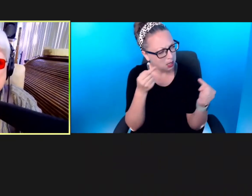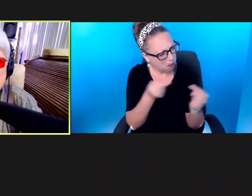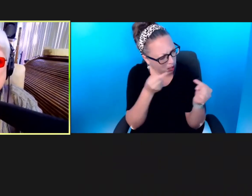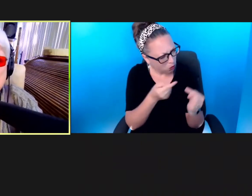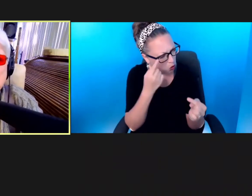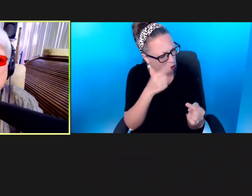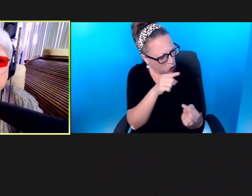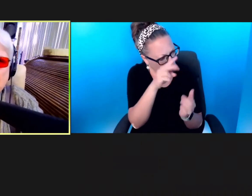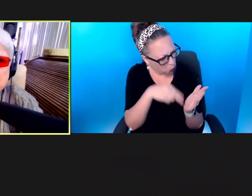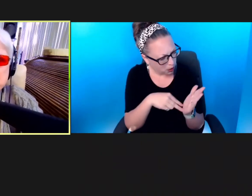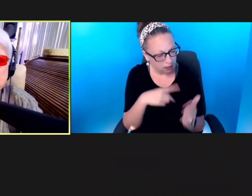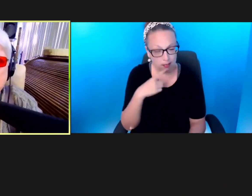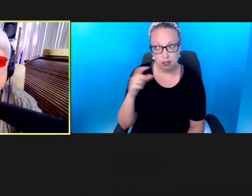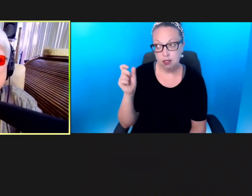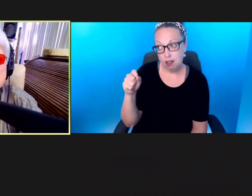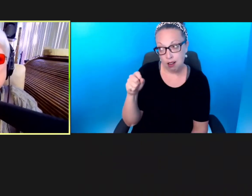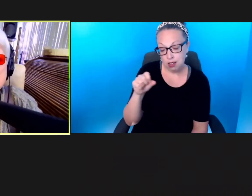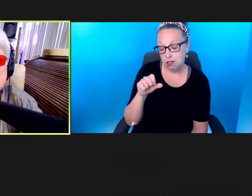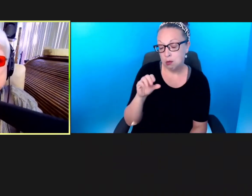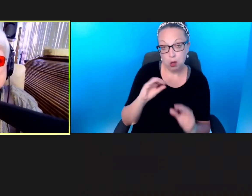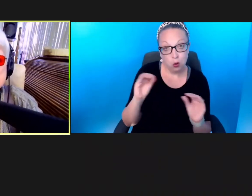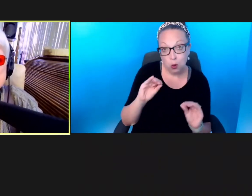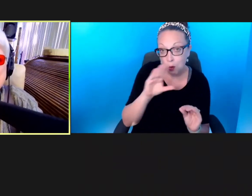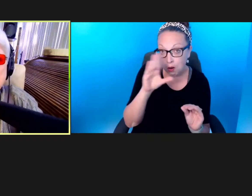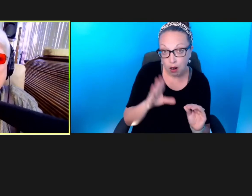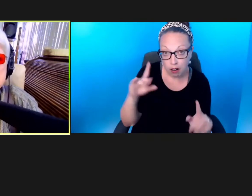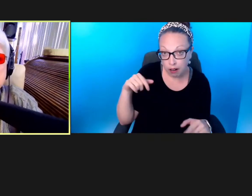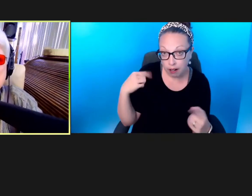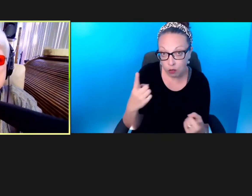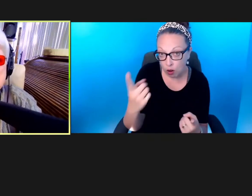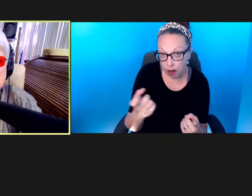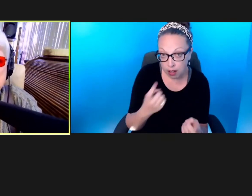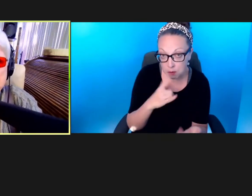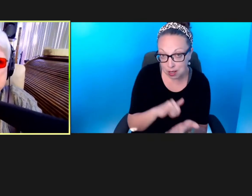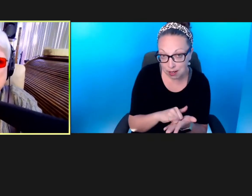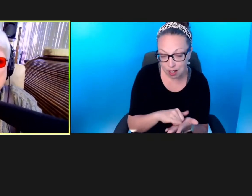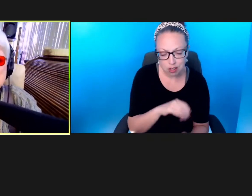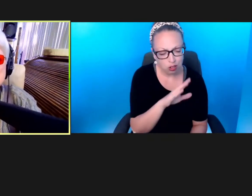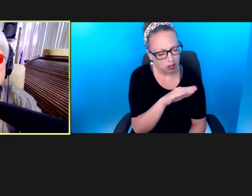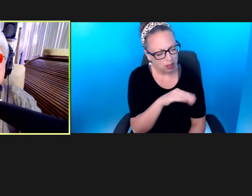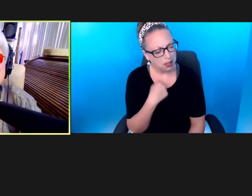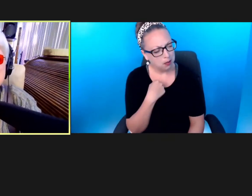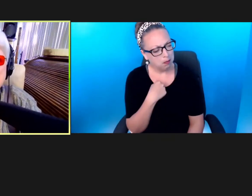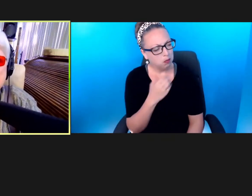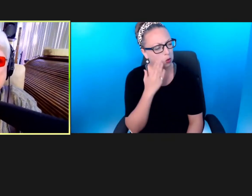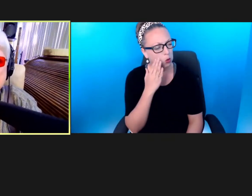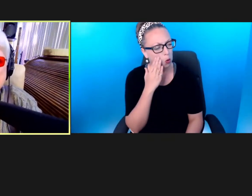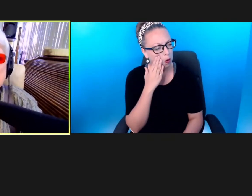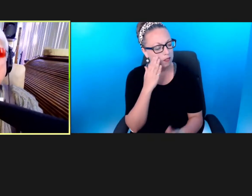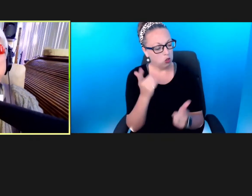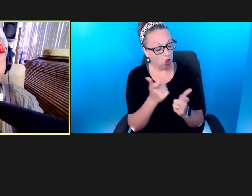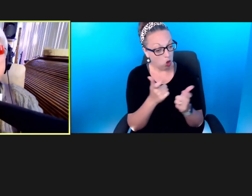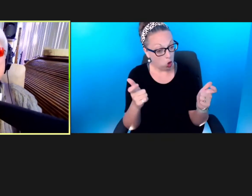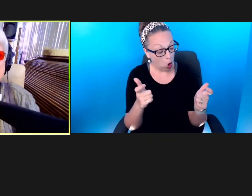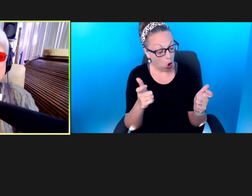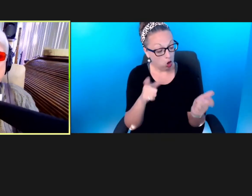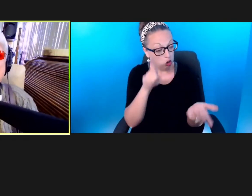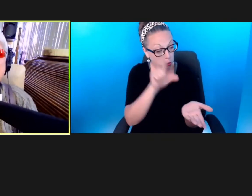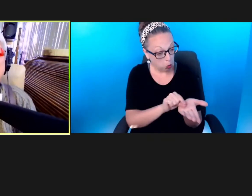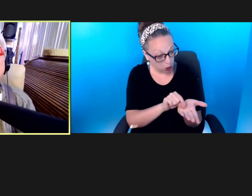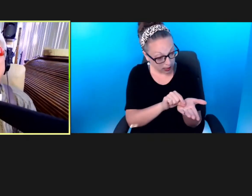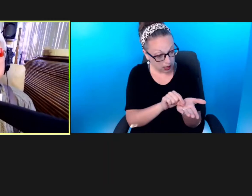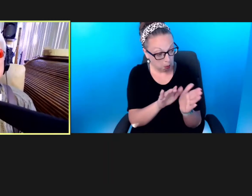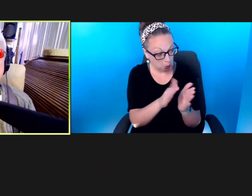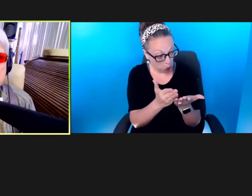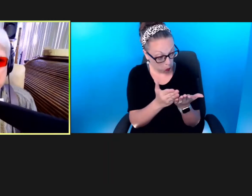was. No one had ever asked me that before. She asked if there was such a thing as a large print typewriter or a large print